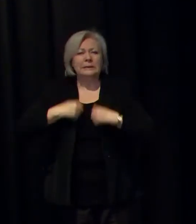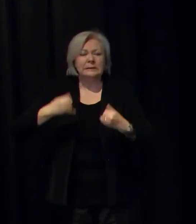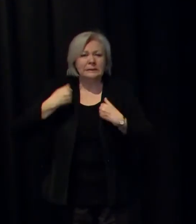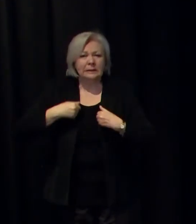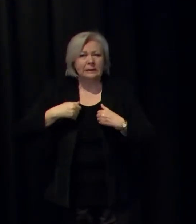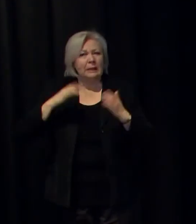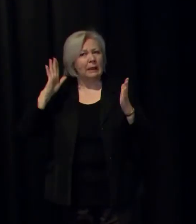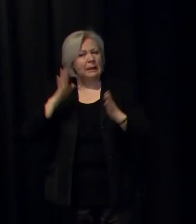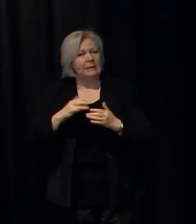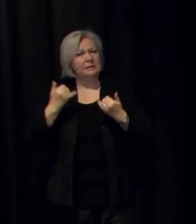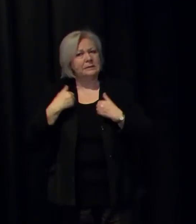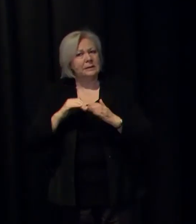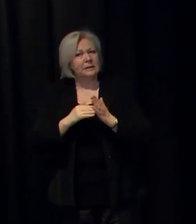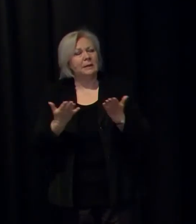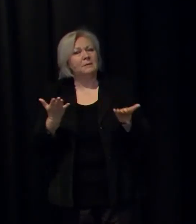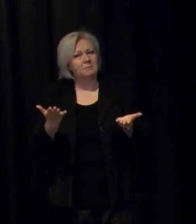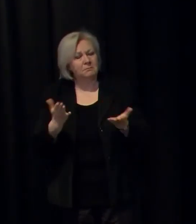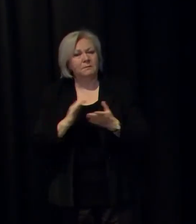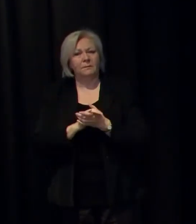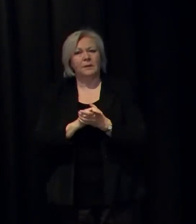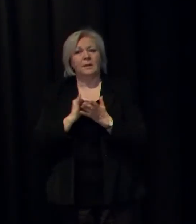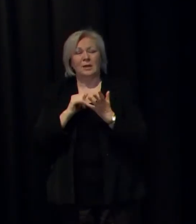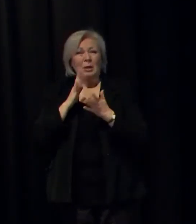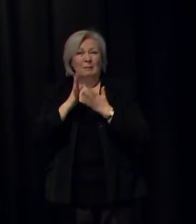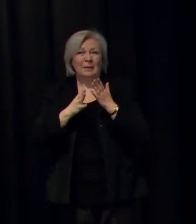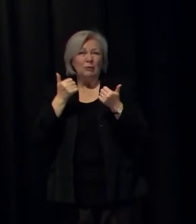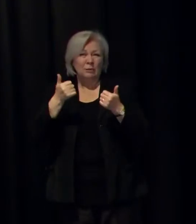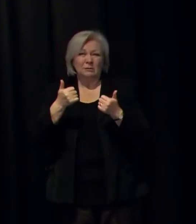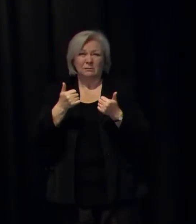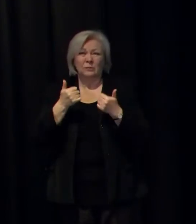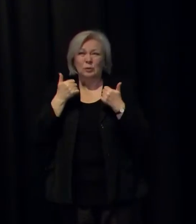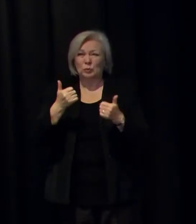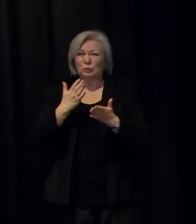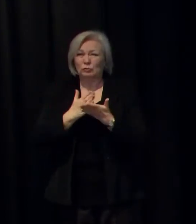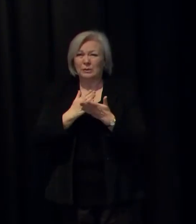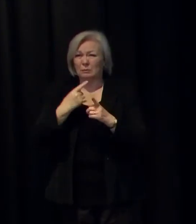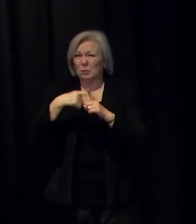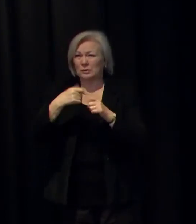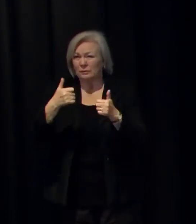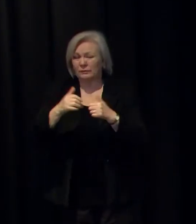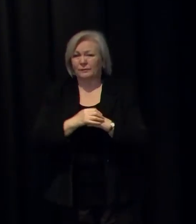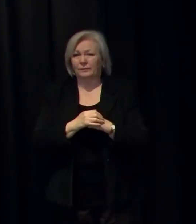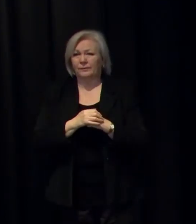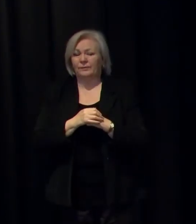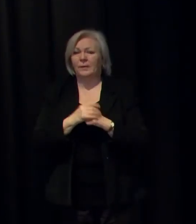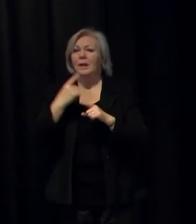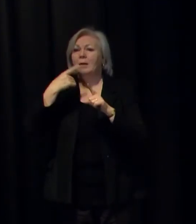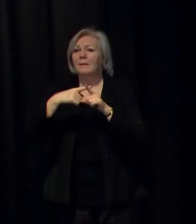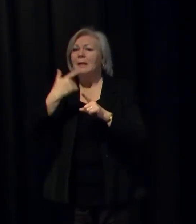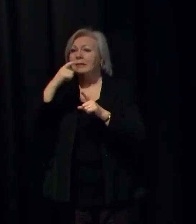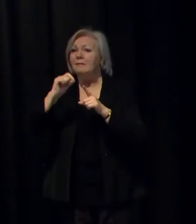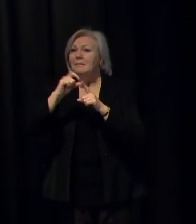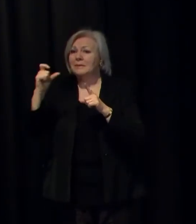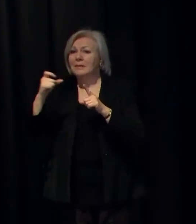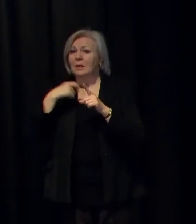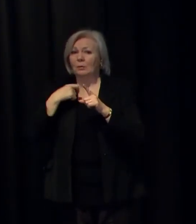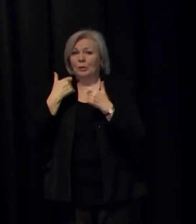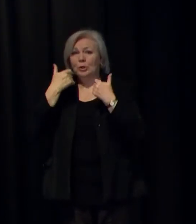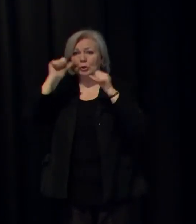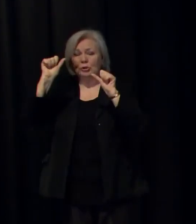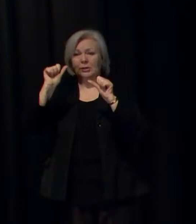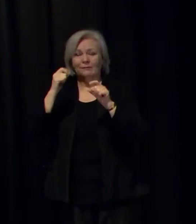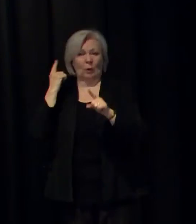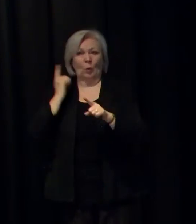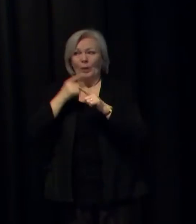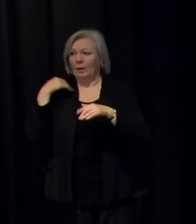that it would be. All of those things are positive. Plus, of course, we've reached this 70% mark in record time, and at the